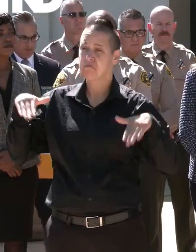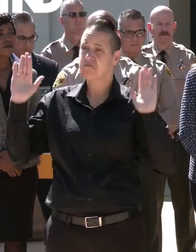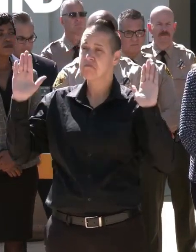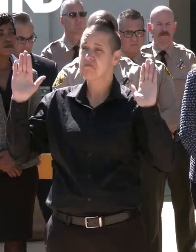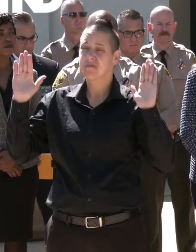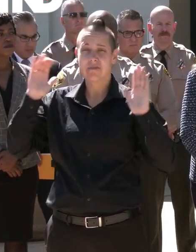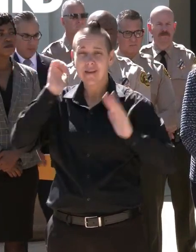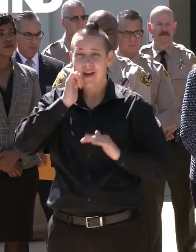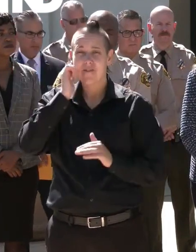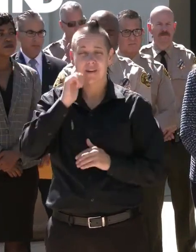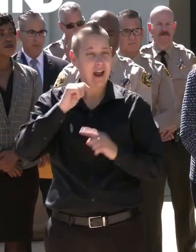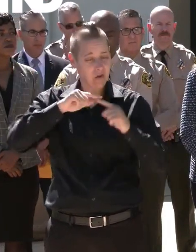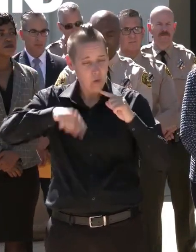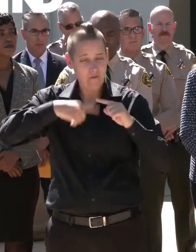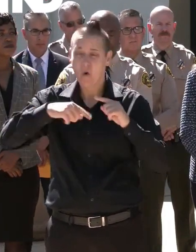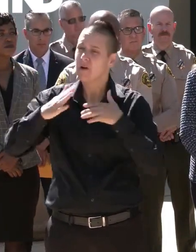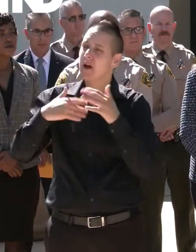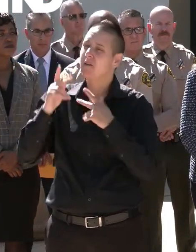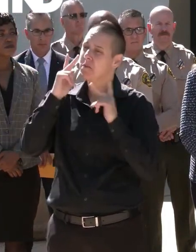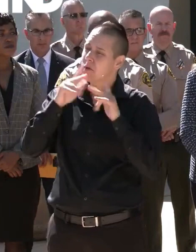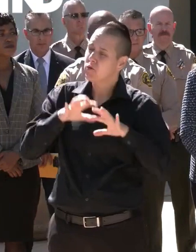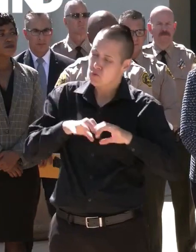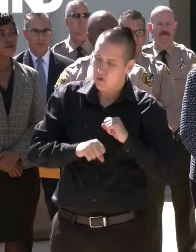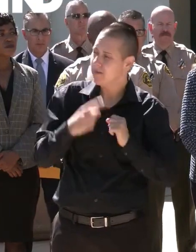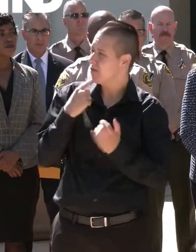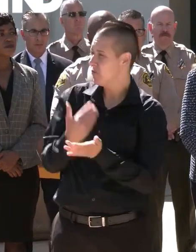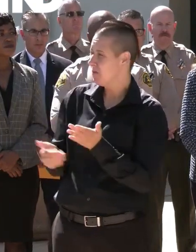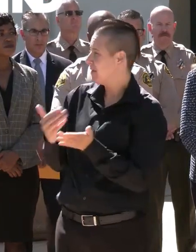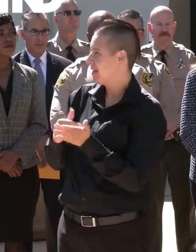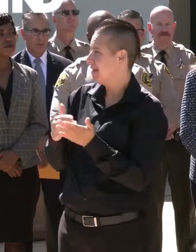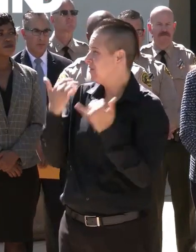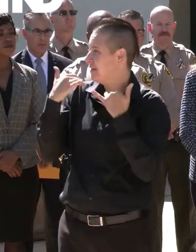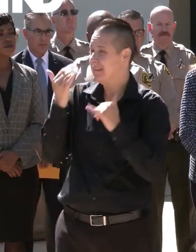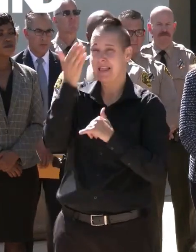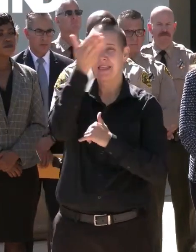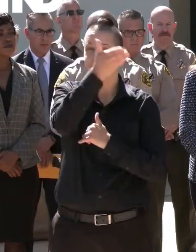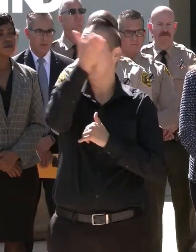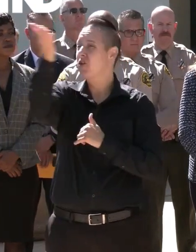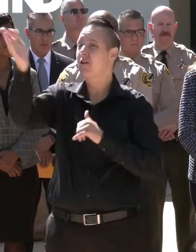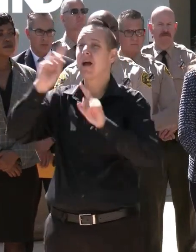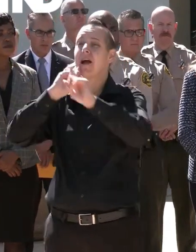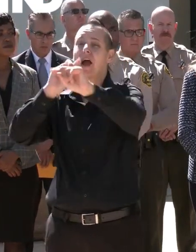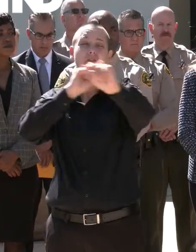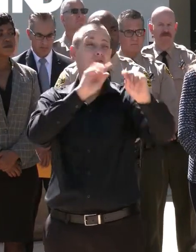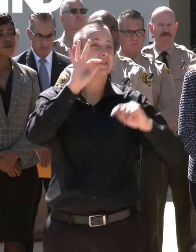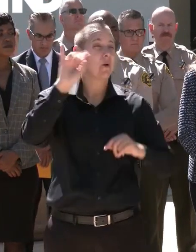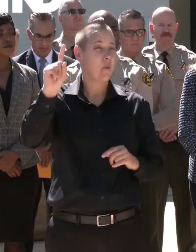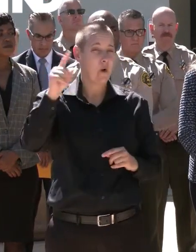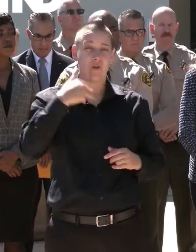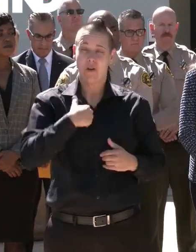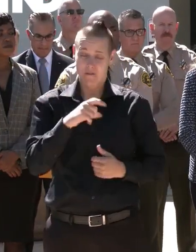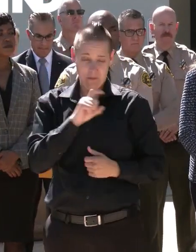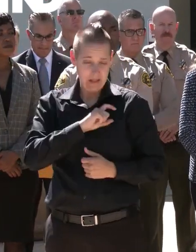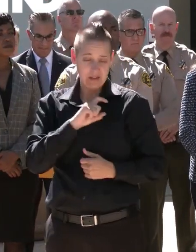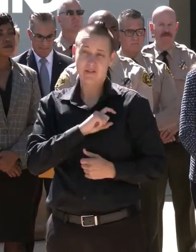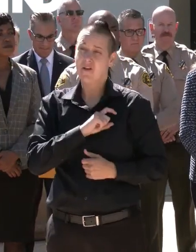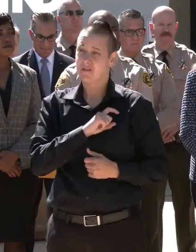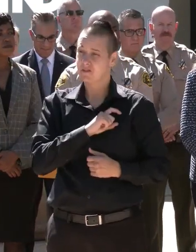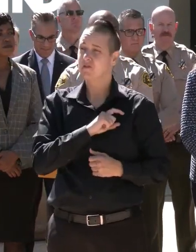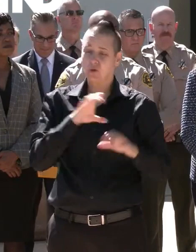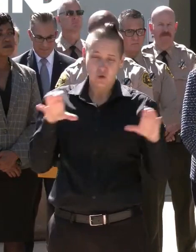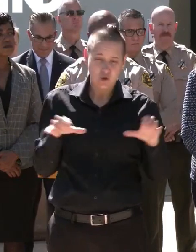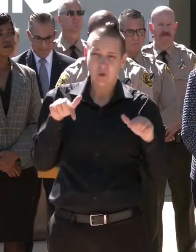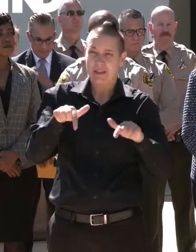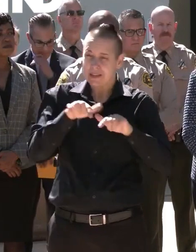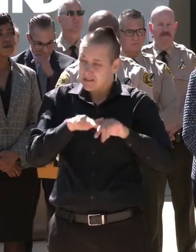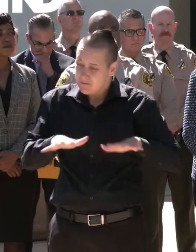24/7. Even though we have people grieving, I've repeated this, they're still out there handling 911 calls. You have police officers and deputies doing